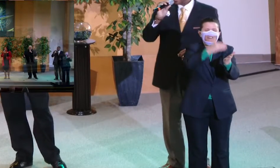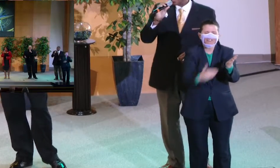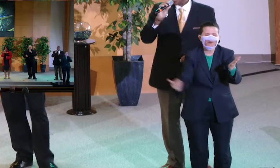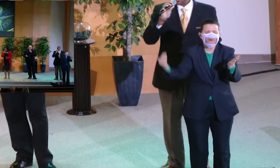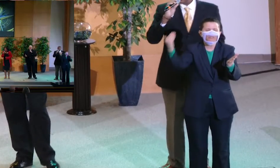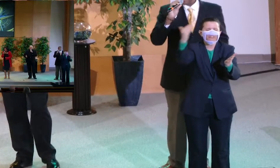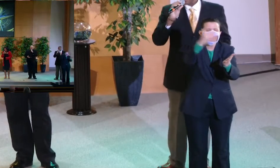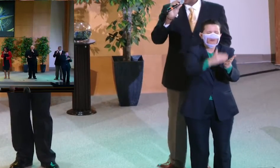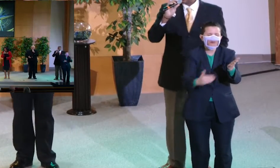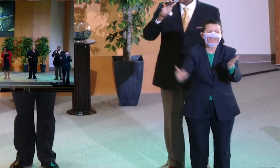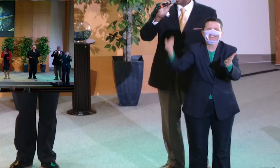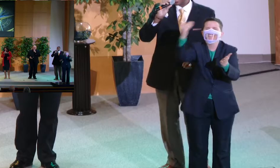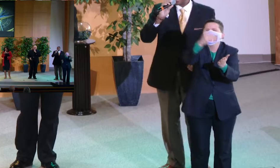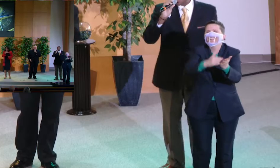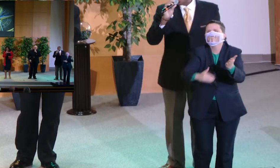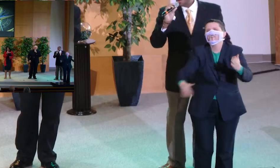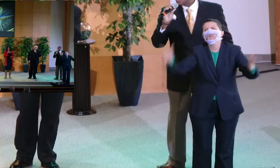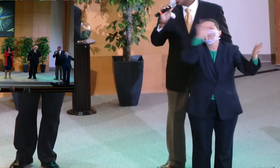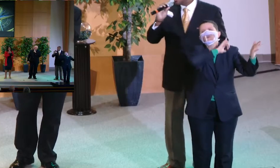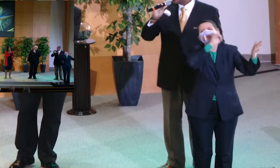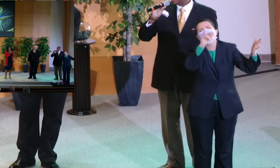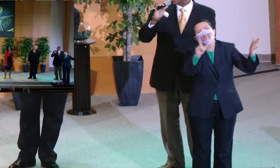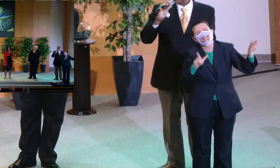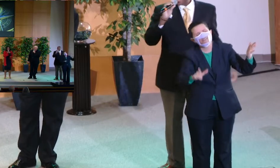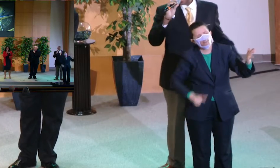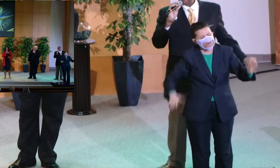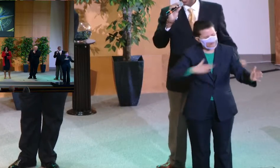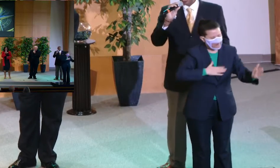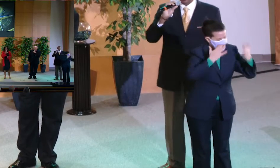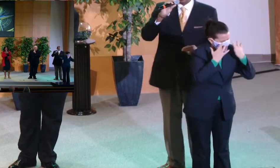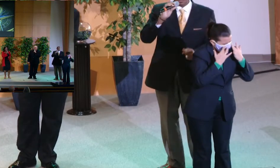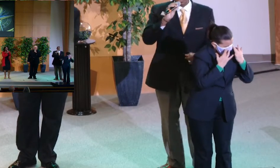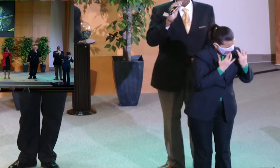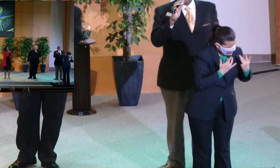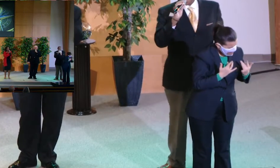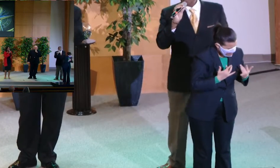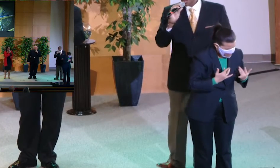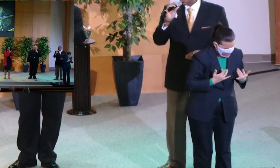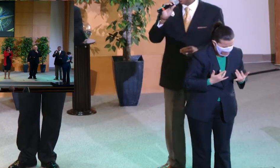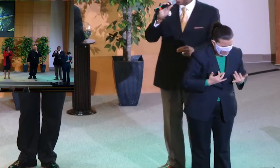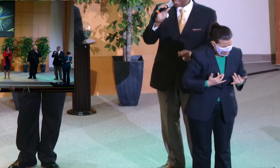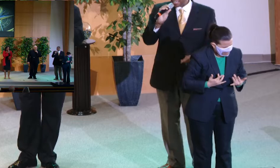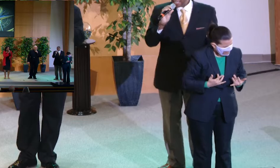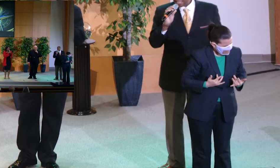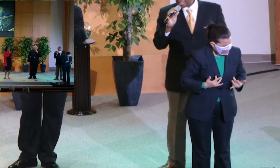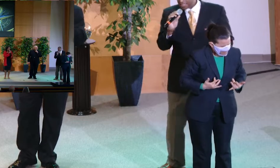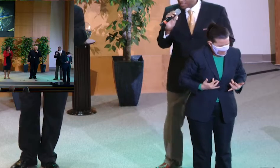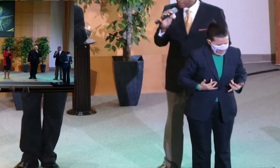Over and over and over again, oh Lord, you have turned my